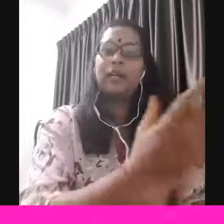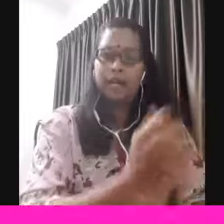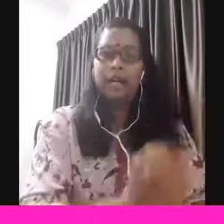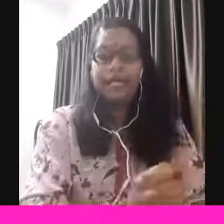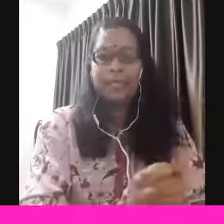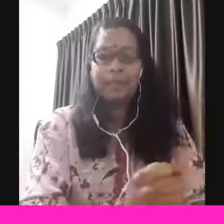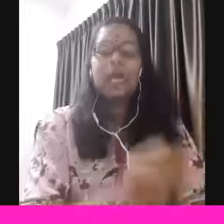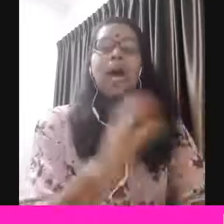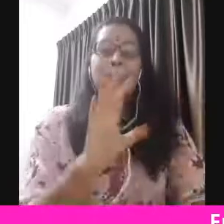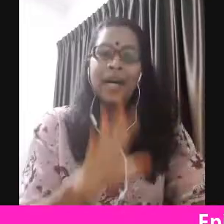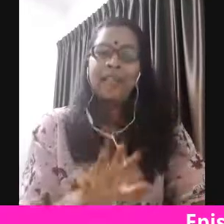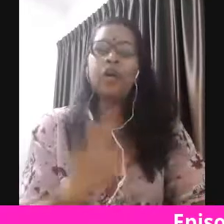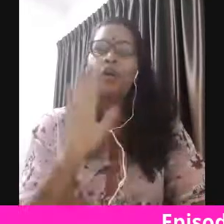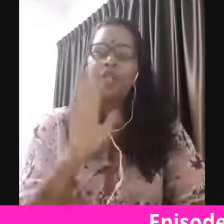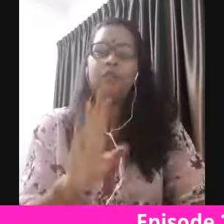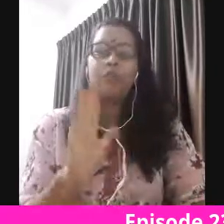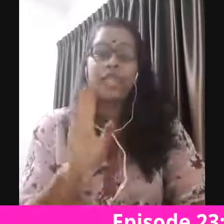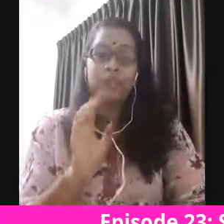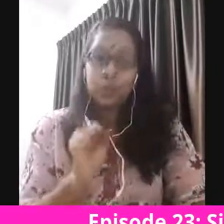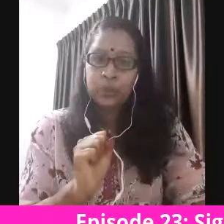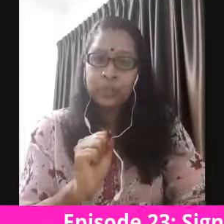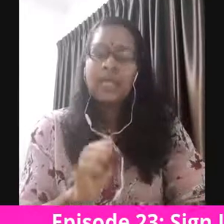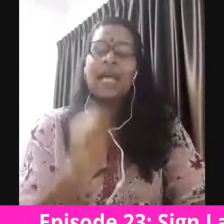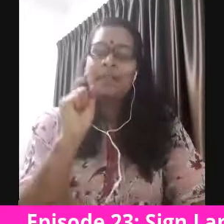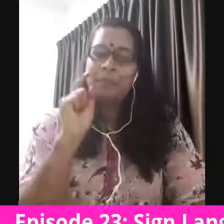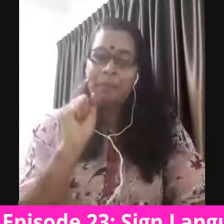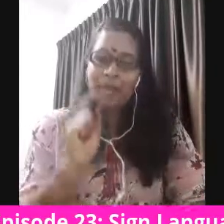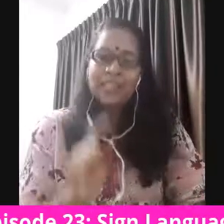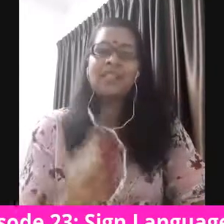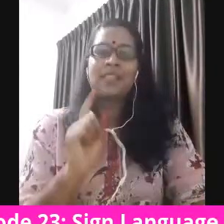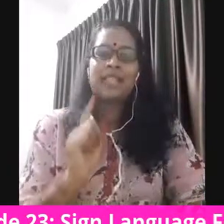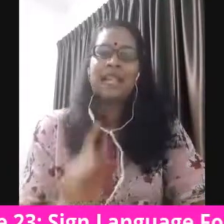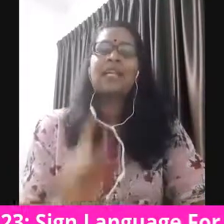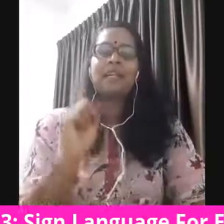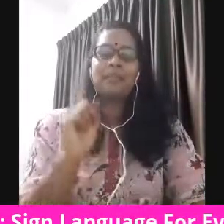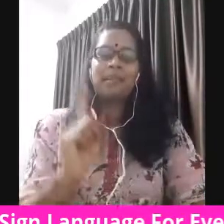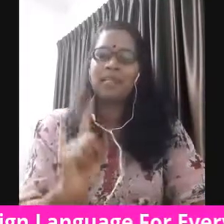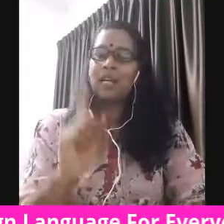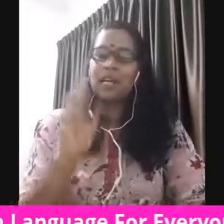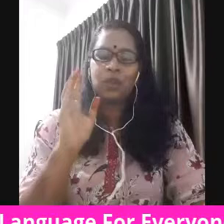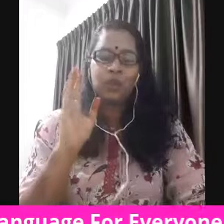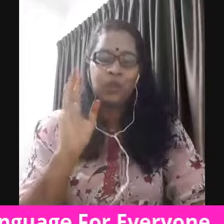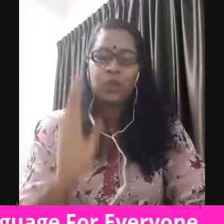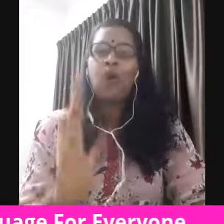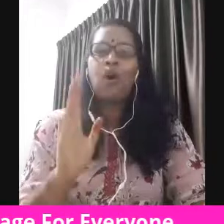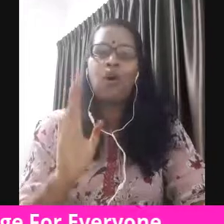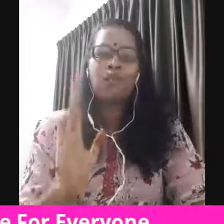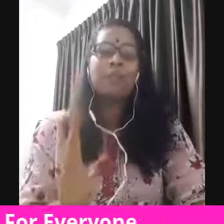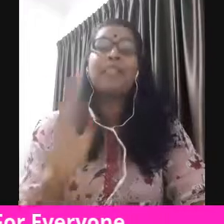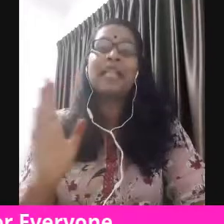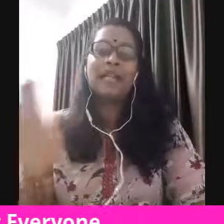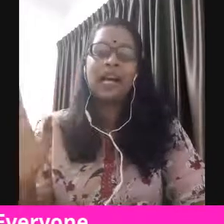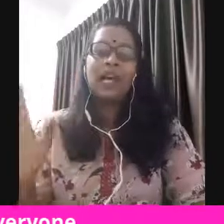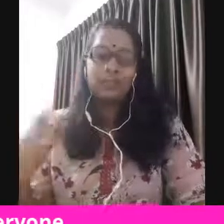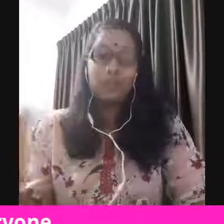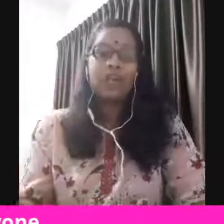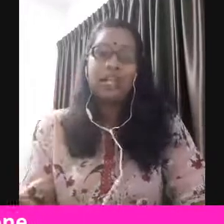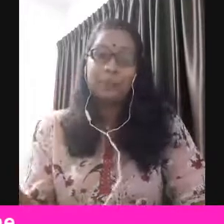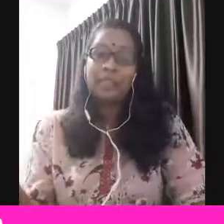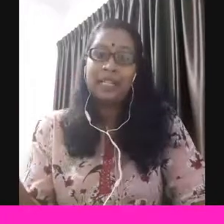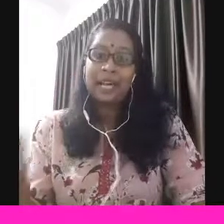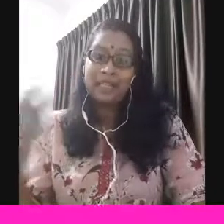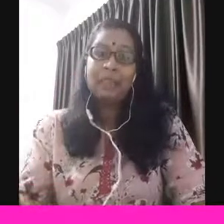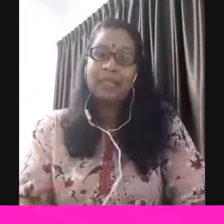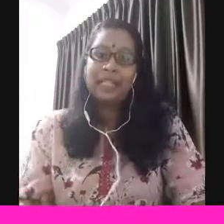to take exams. But only for deaf students, they must go through all the padana. We